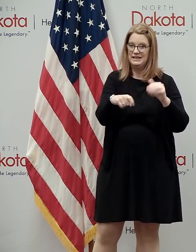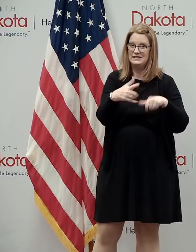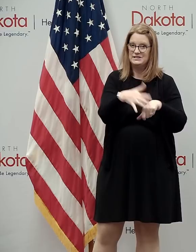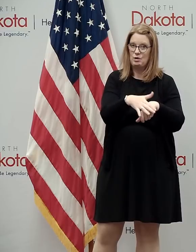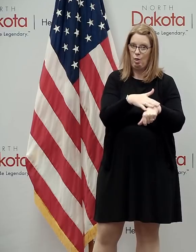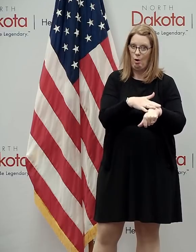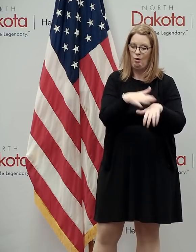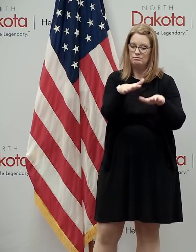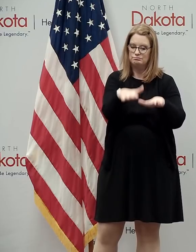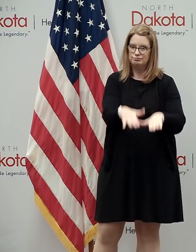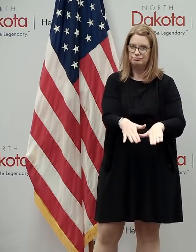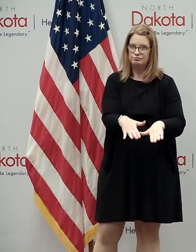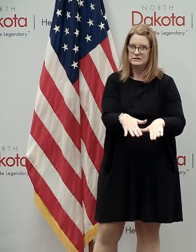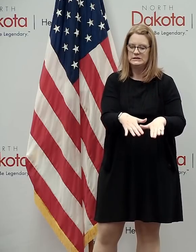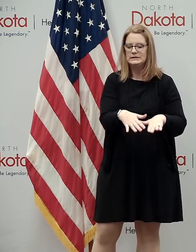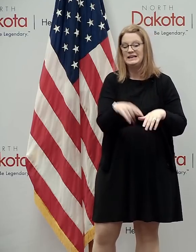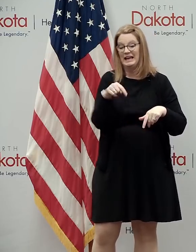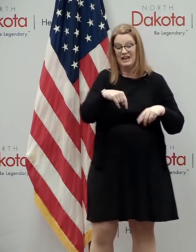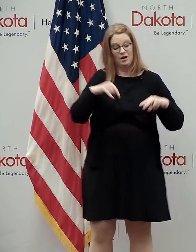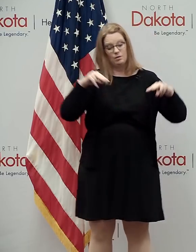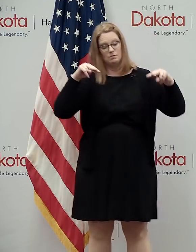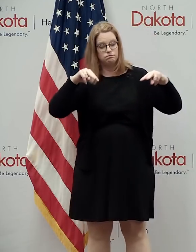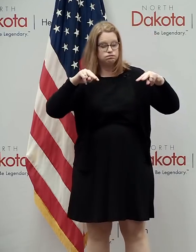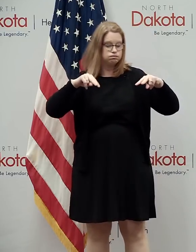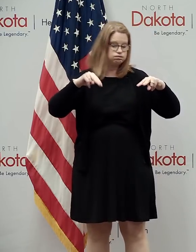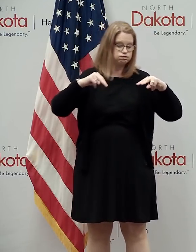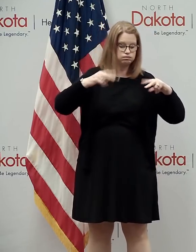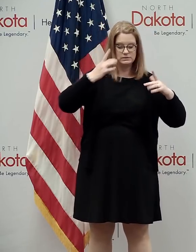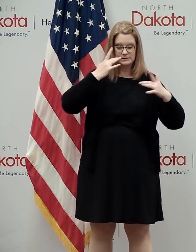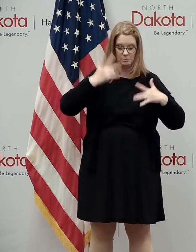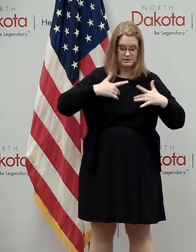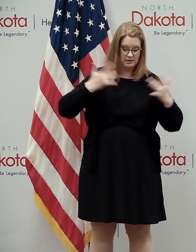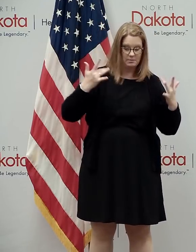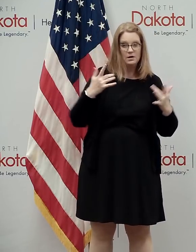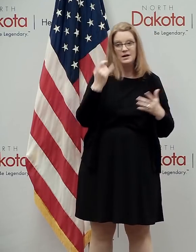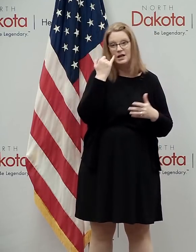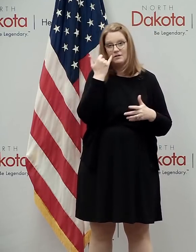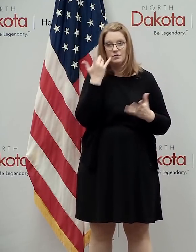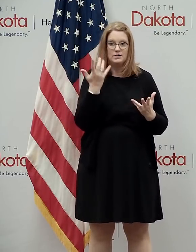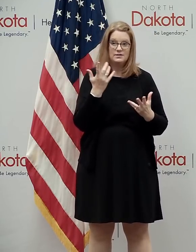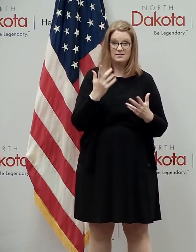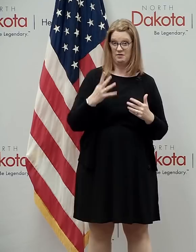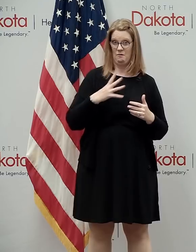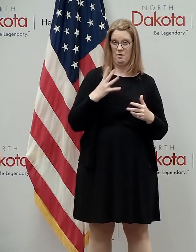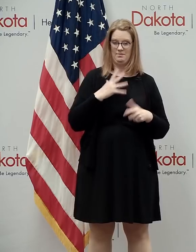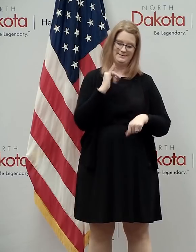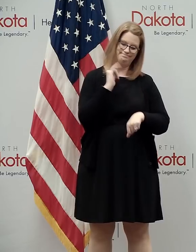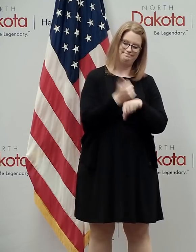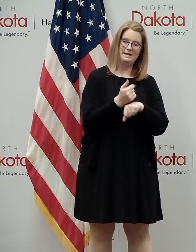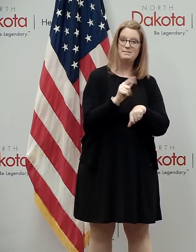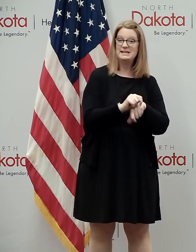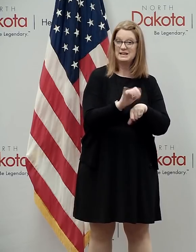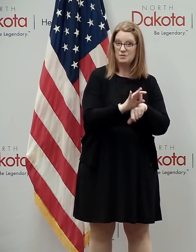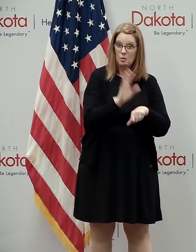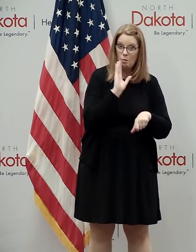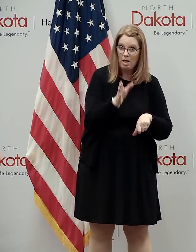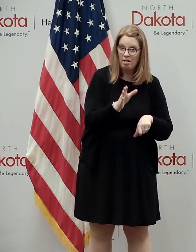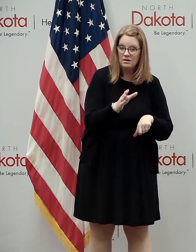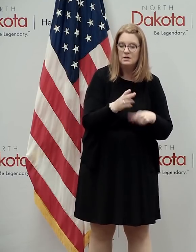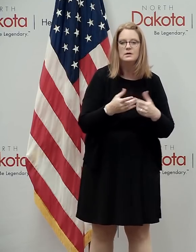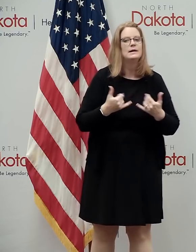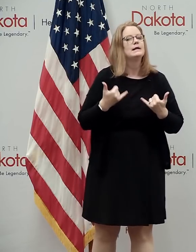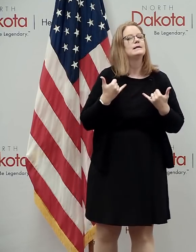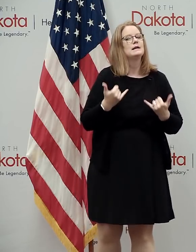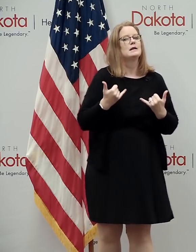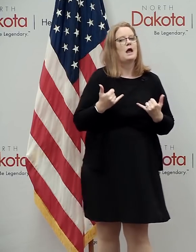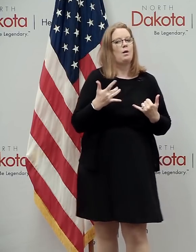continuing to monitor the situation, and if we need to take steps, including more formally putting together a task force, we will, but at this time, we